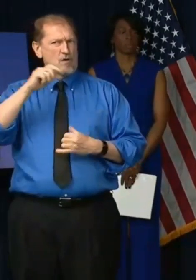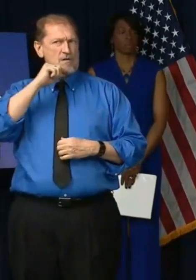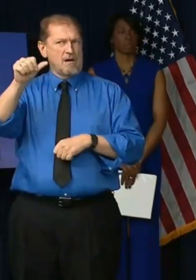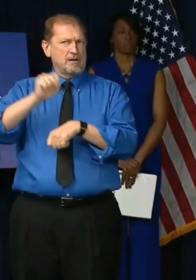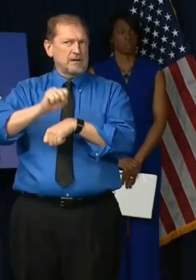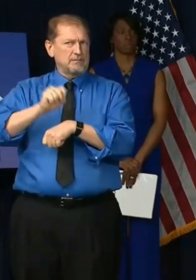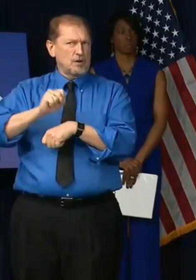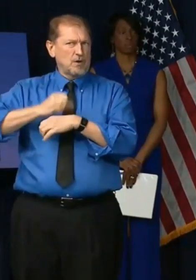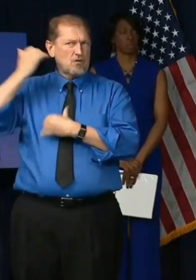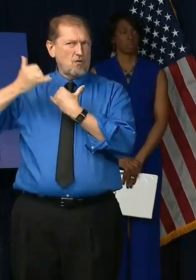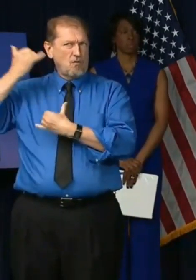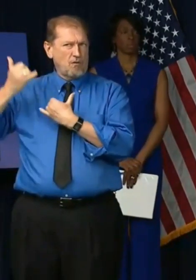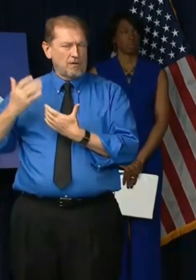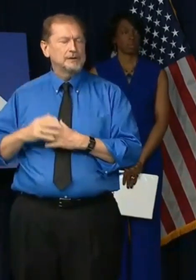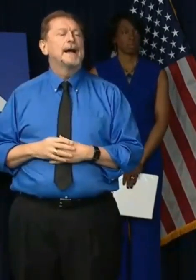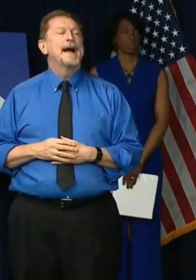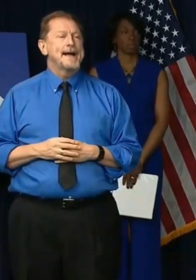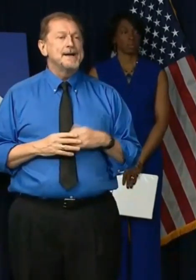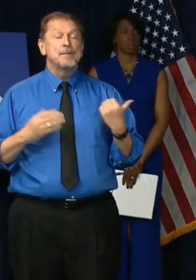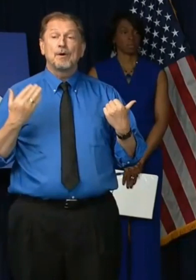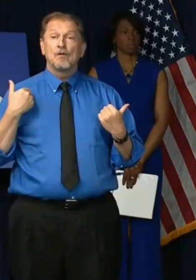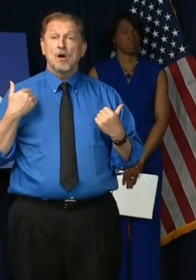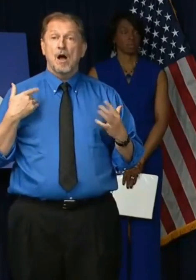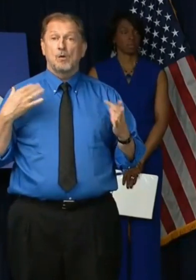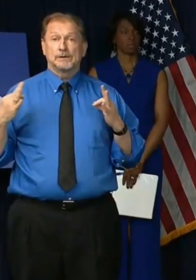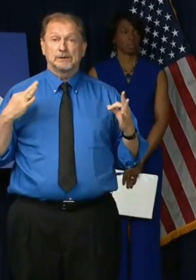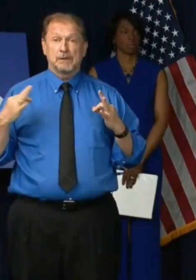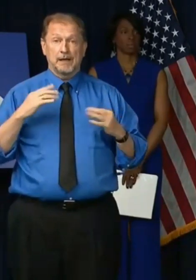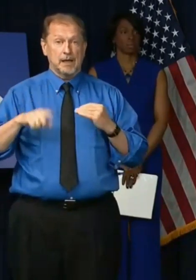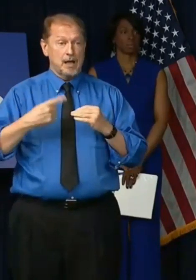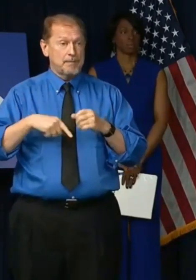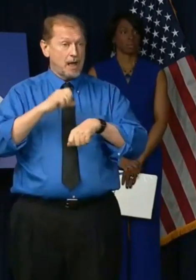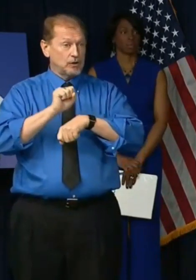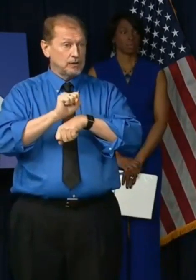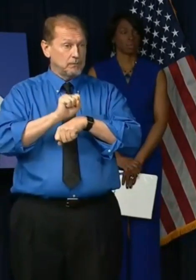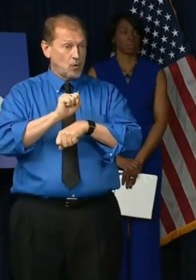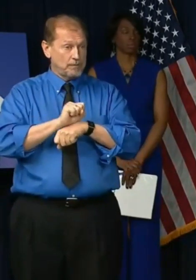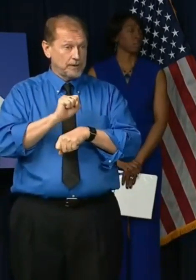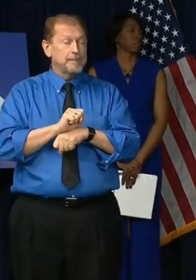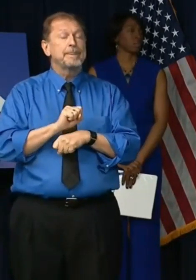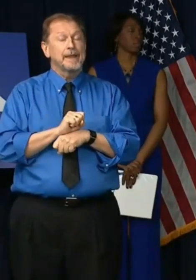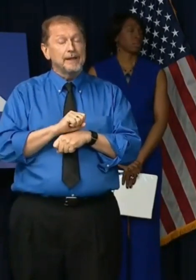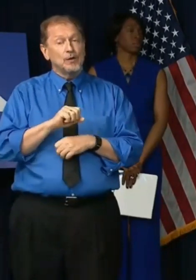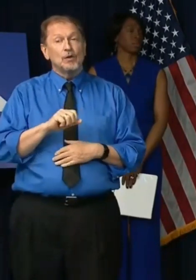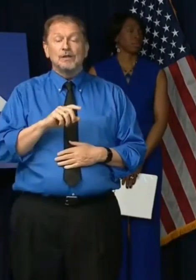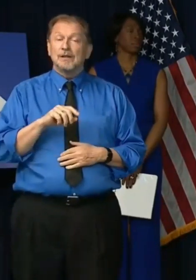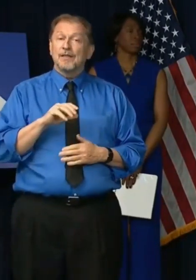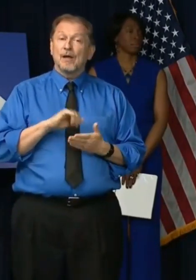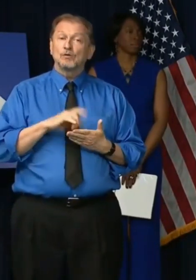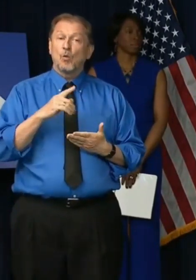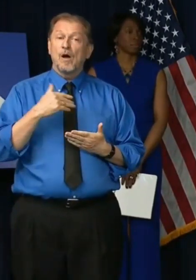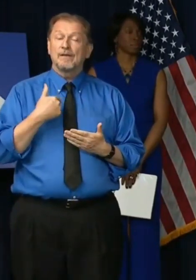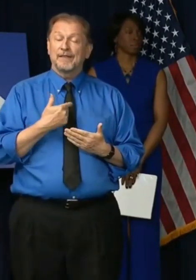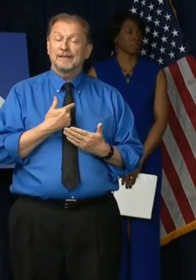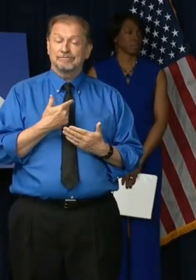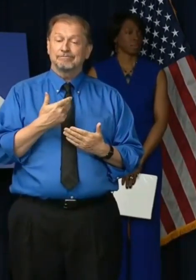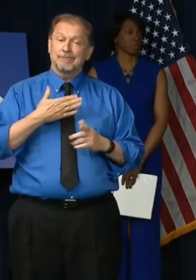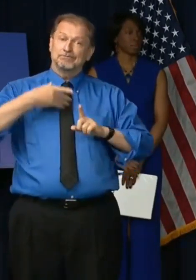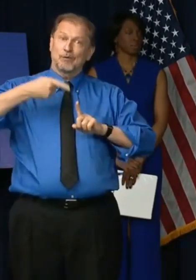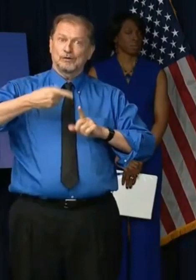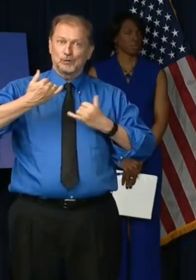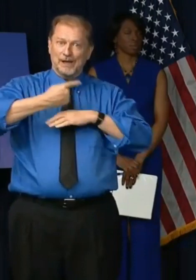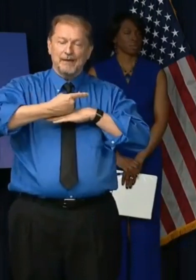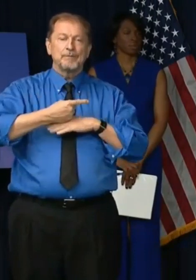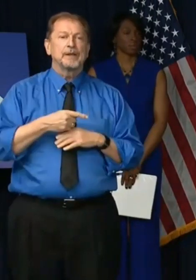things I explained a little while ago when I was talking about unemployment as one of the featured topics for the day was that